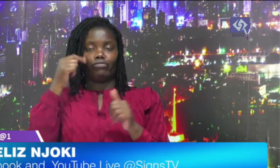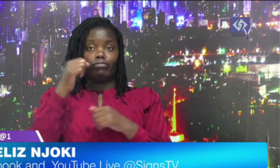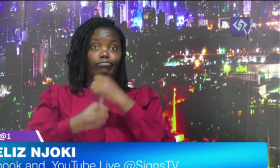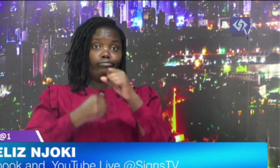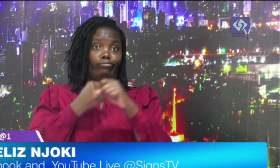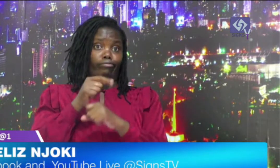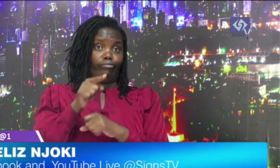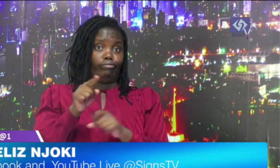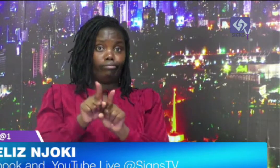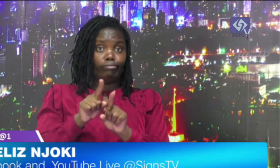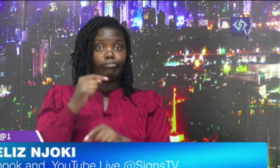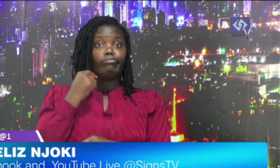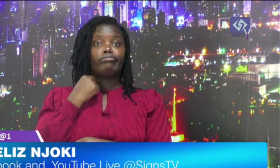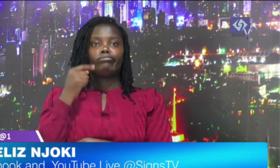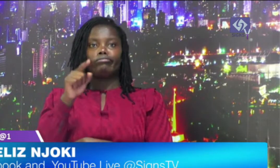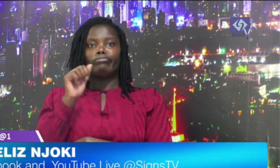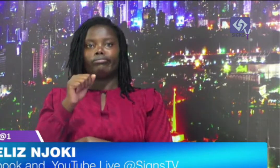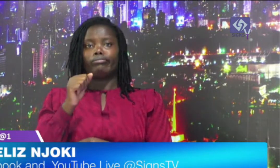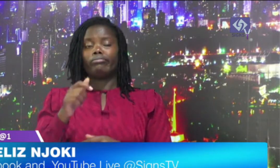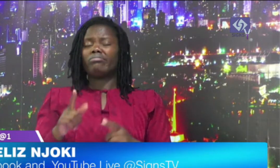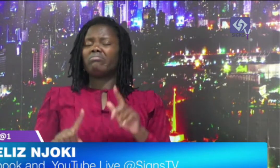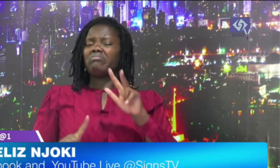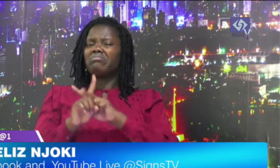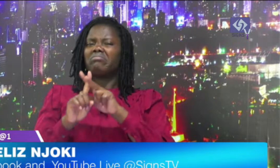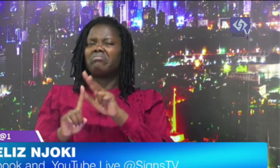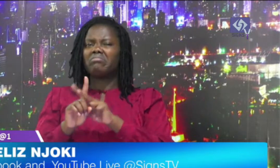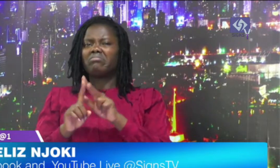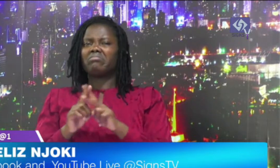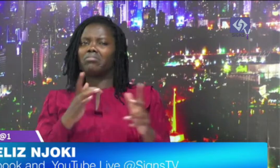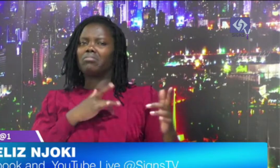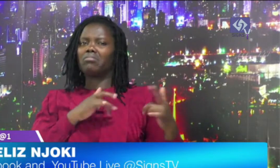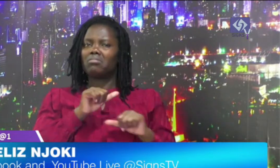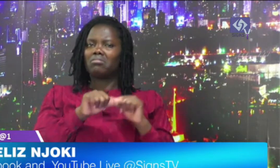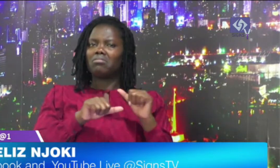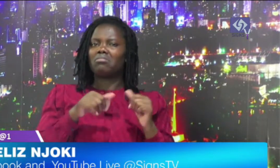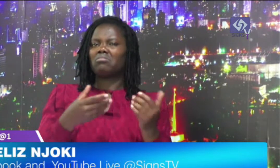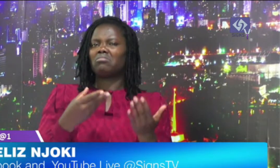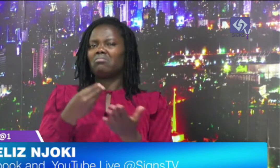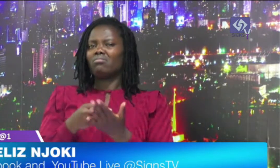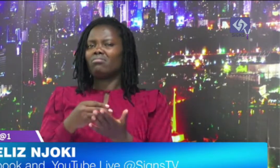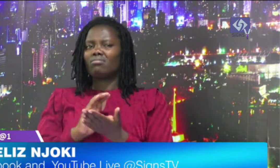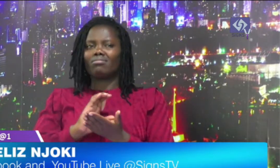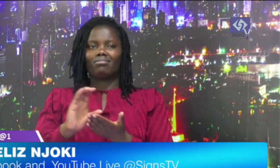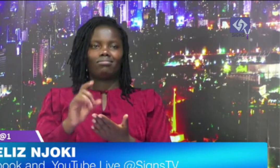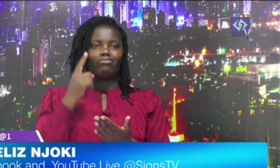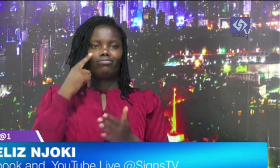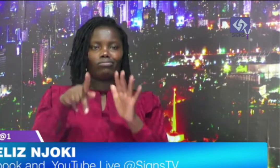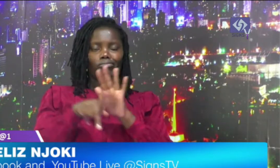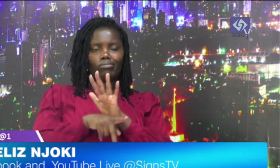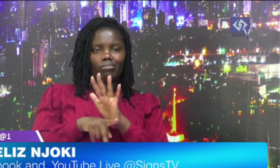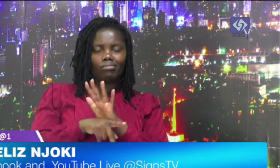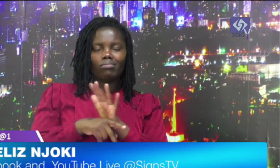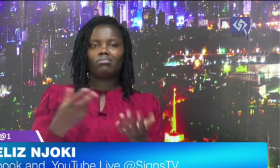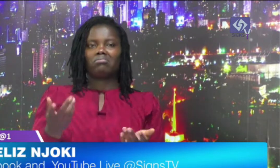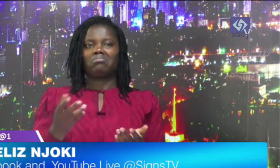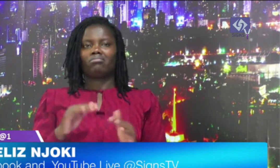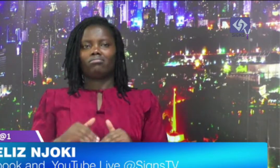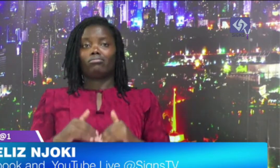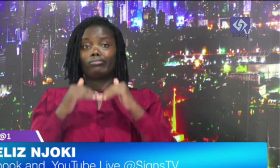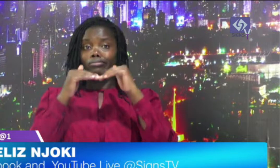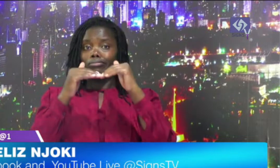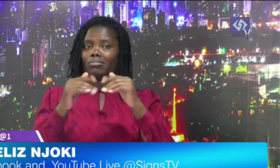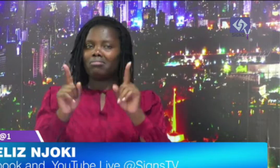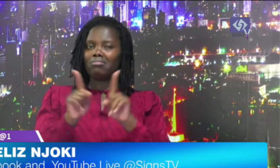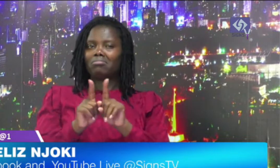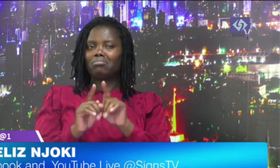has also raised concerns over capitation allocated for primary, junior schools, senior schools, and special needs learners,